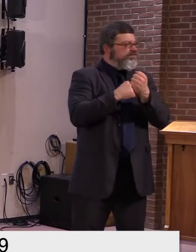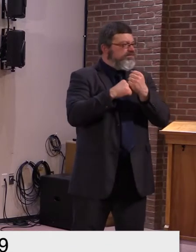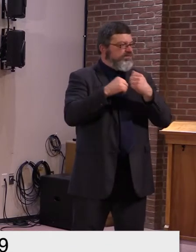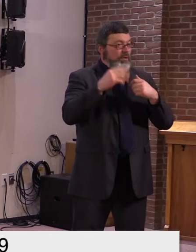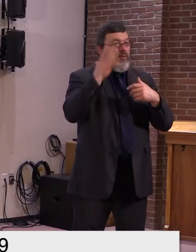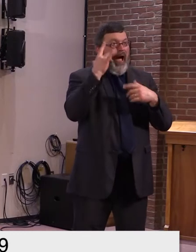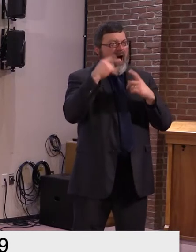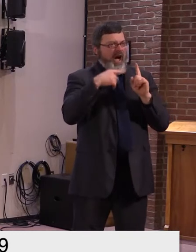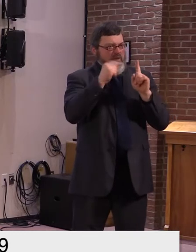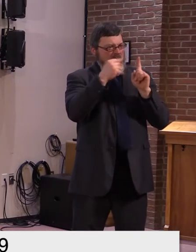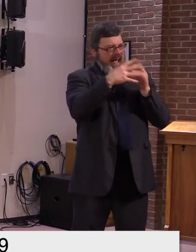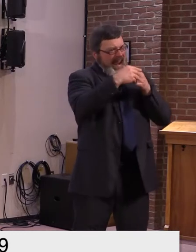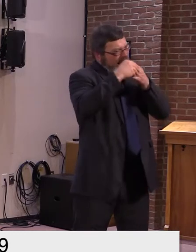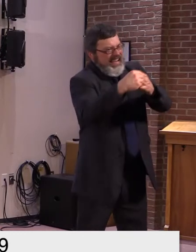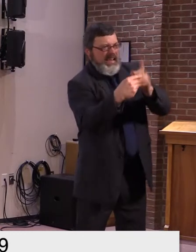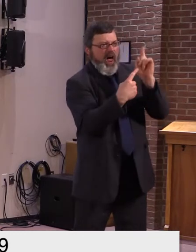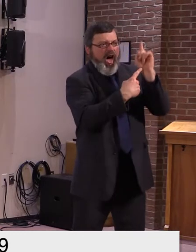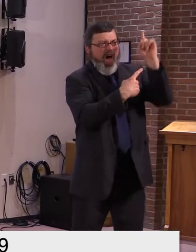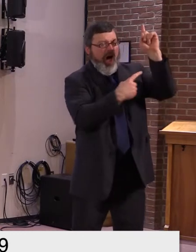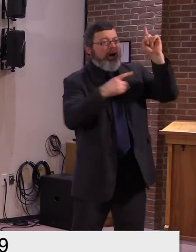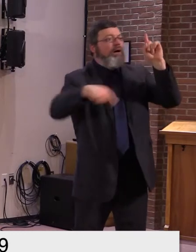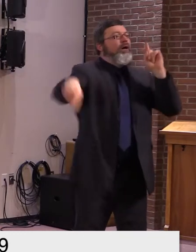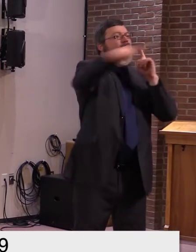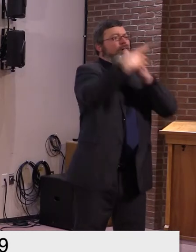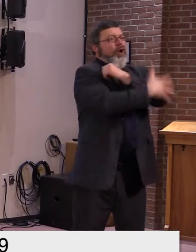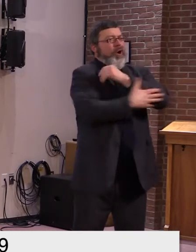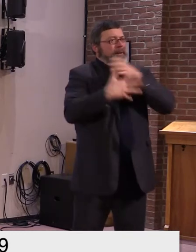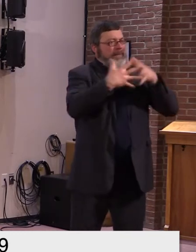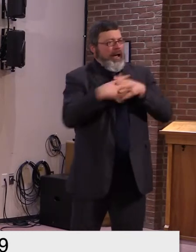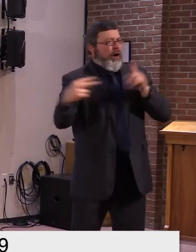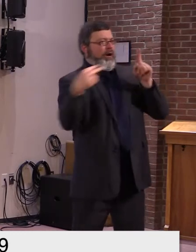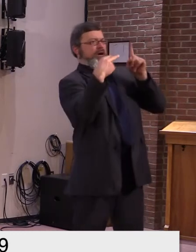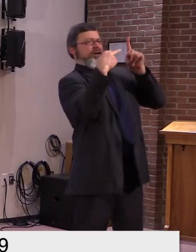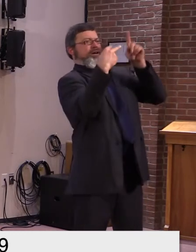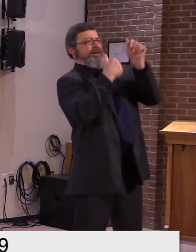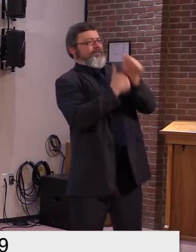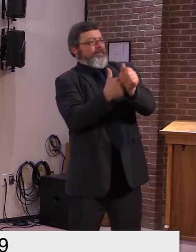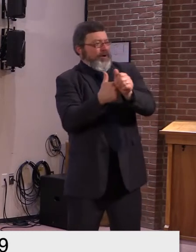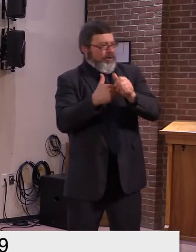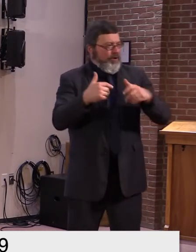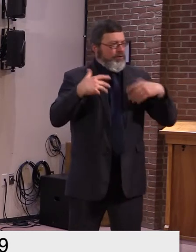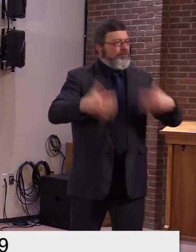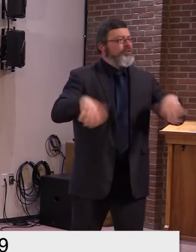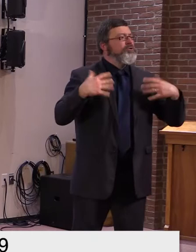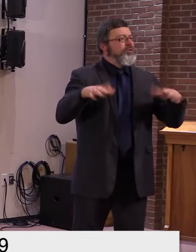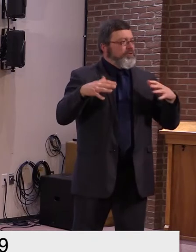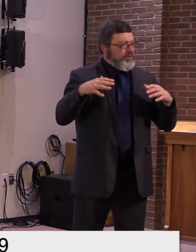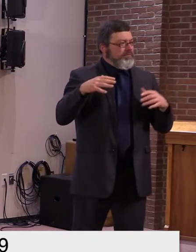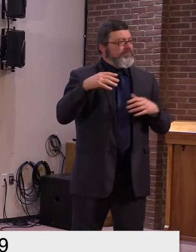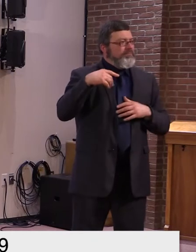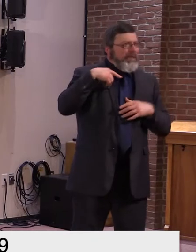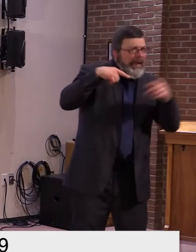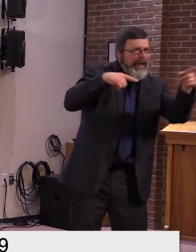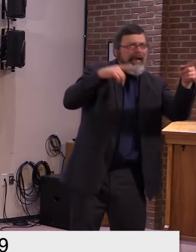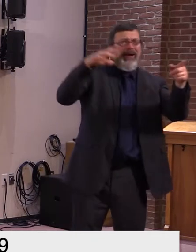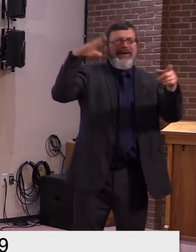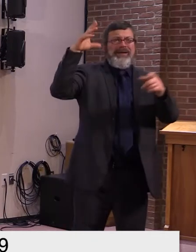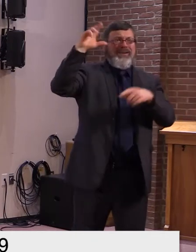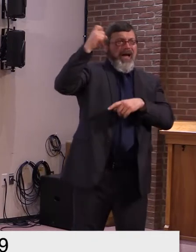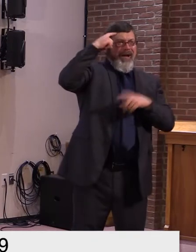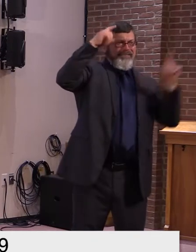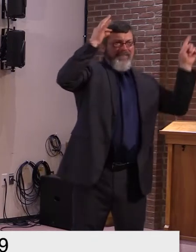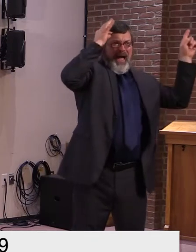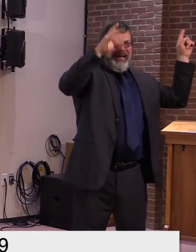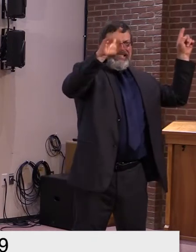colleagues in Washington are always asking me how it is that we have kept our infection rate so low, mostly the lowest in the